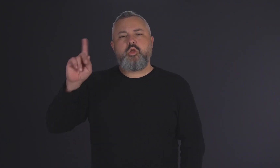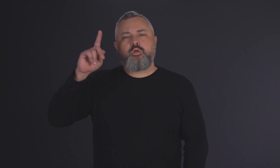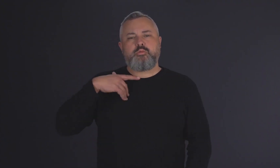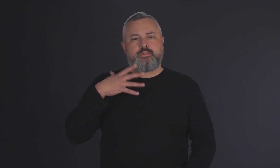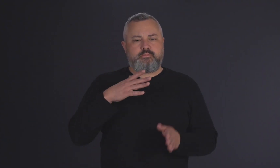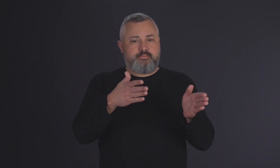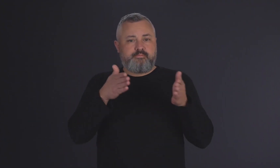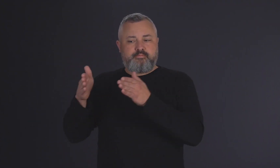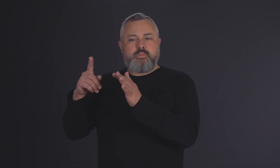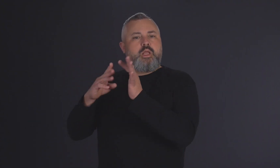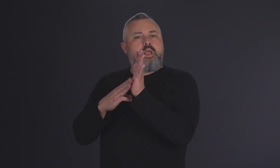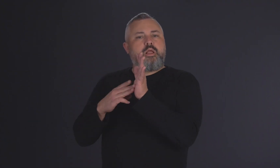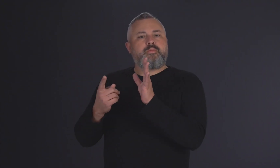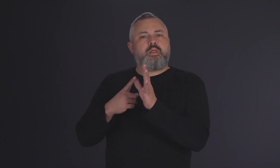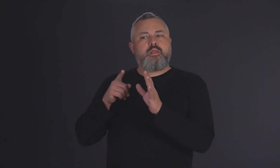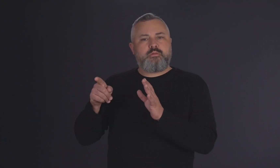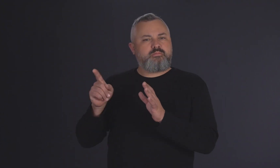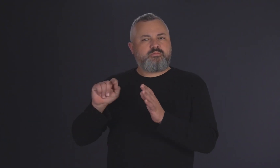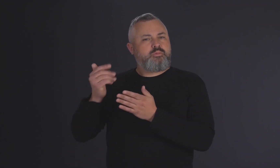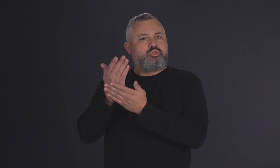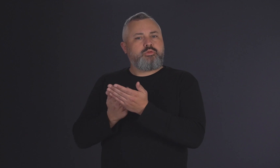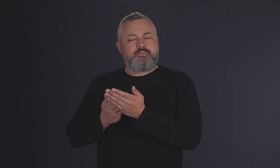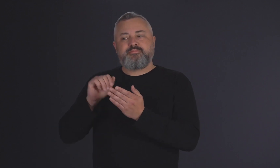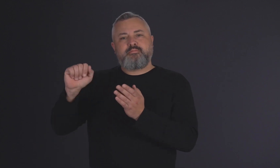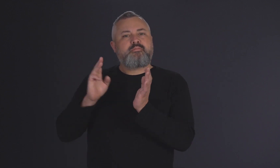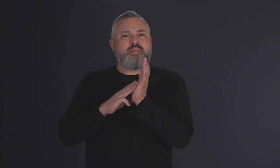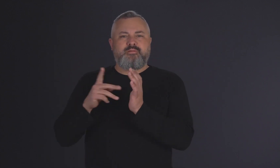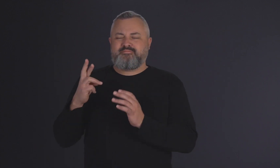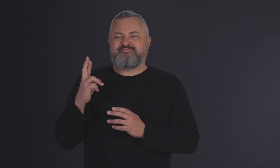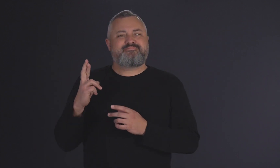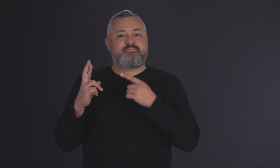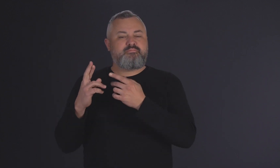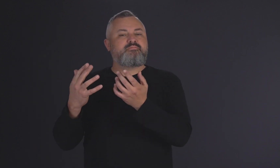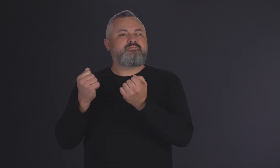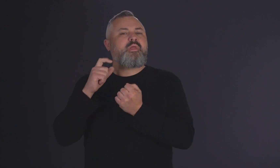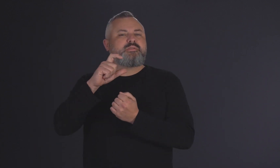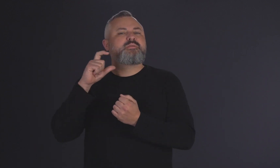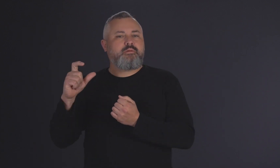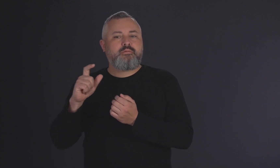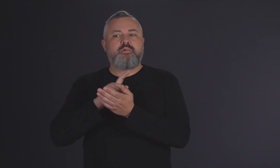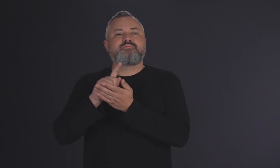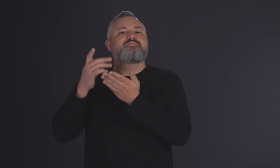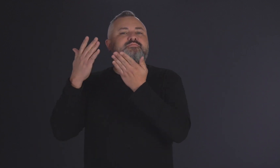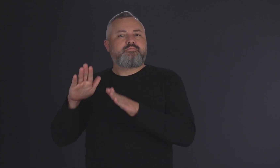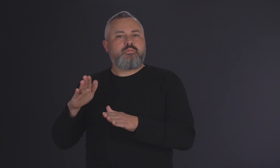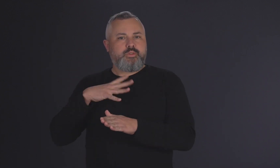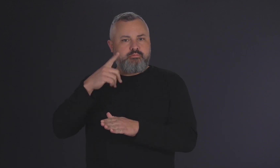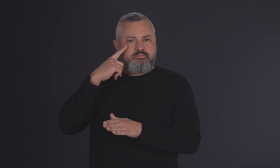Now, let's hear from Emma. Emma and her mother had an extremely close relationship, and she shares with us her experience of her mother's